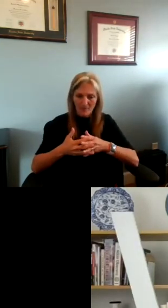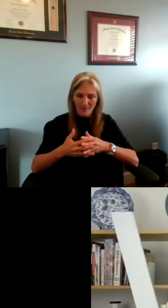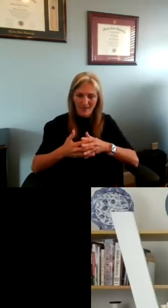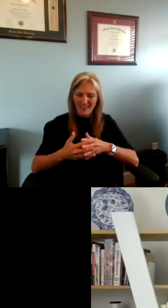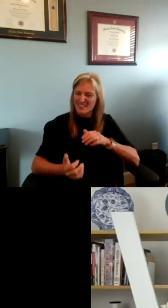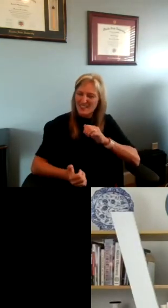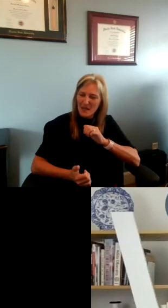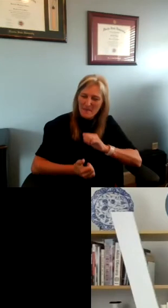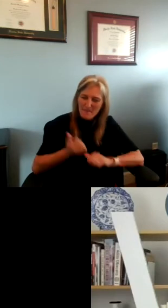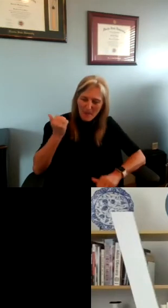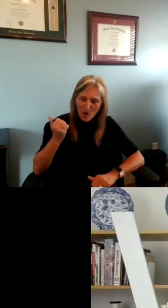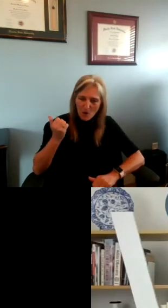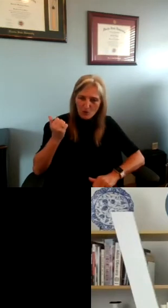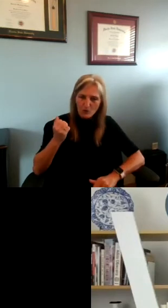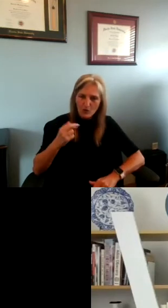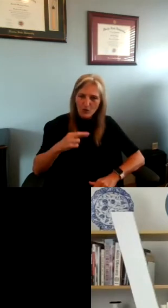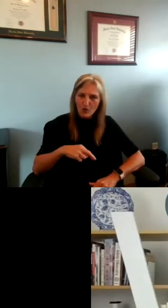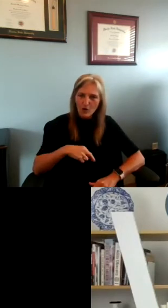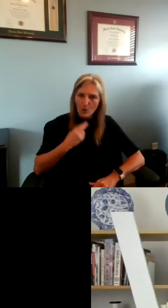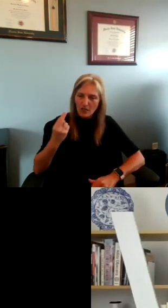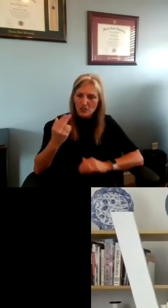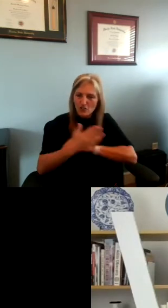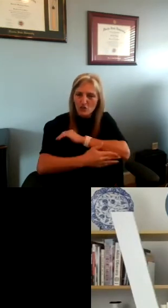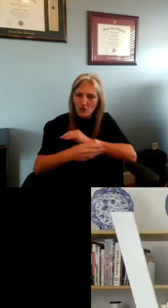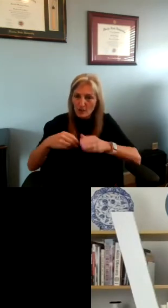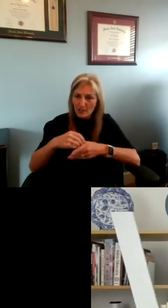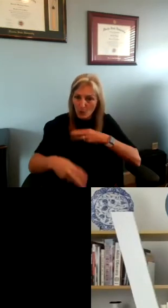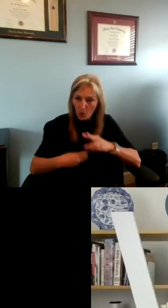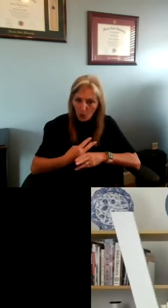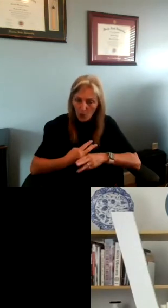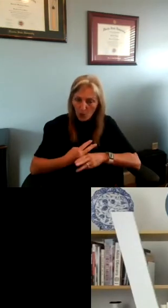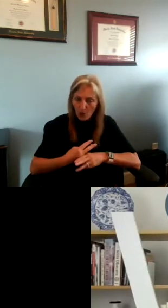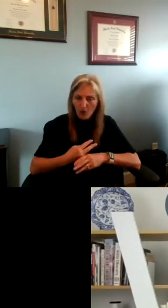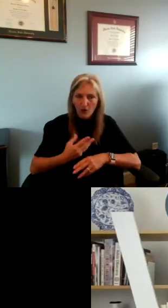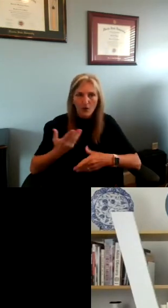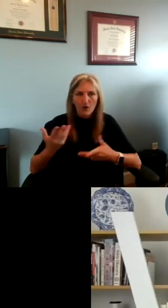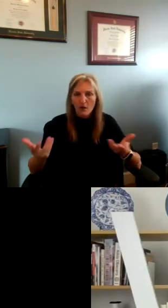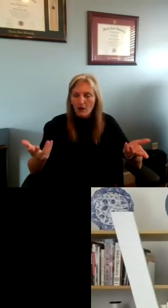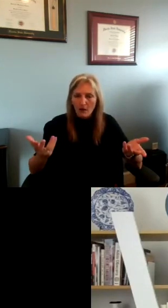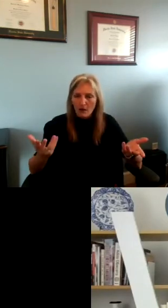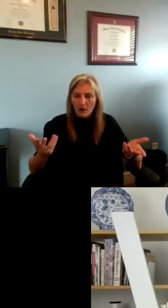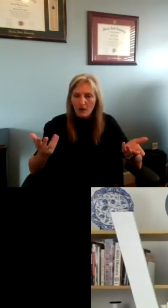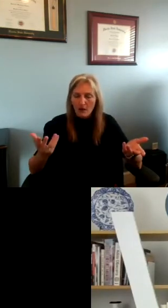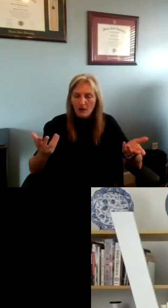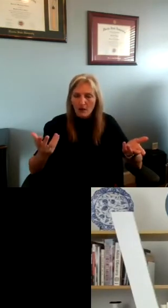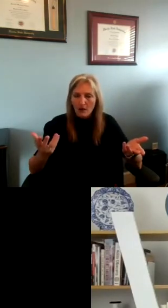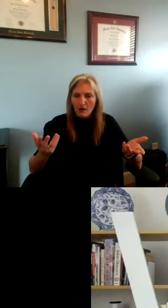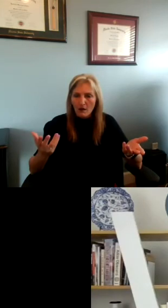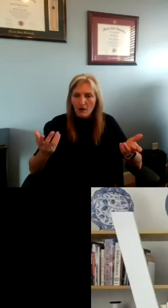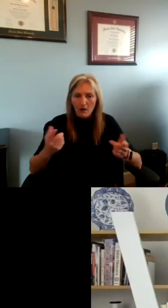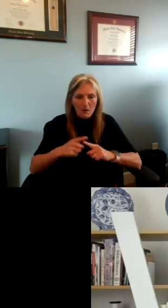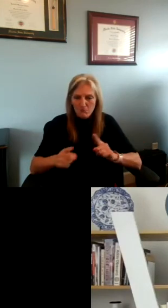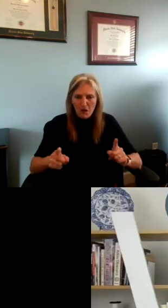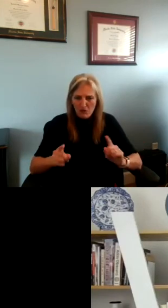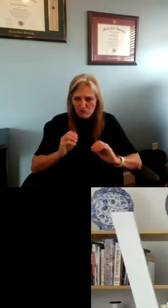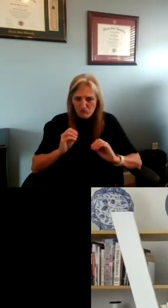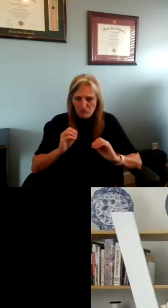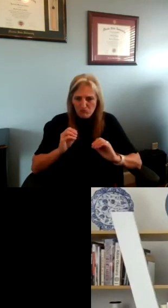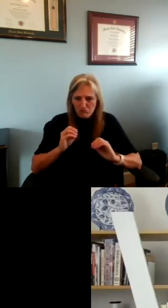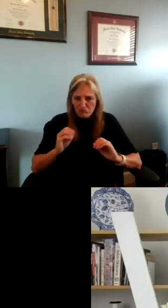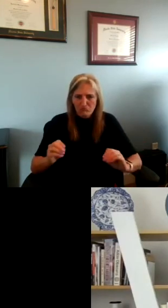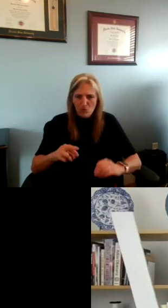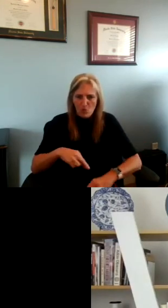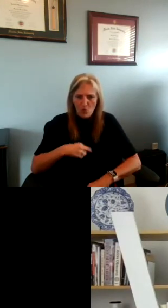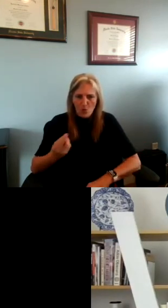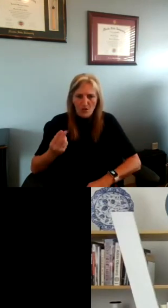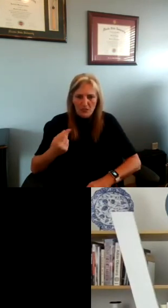not the most religious country in the world. And there is not one religion that I